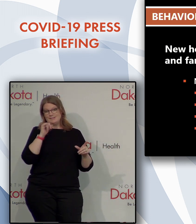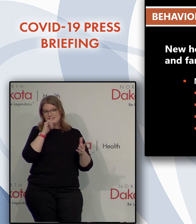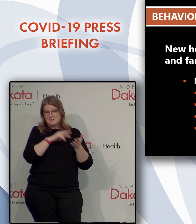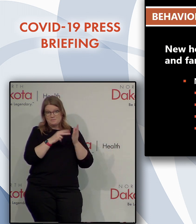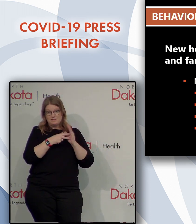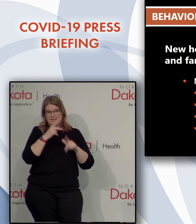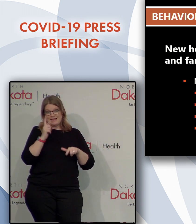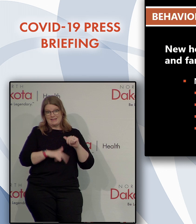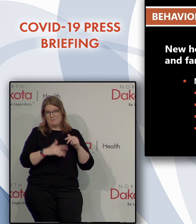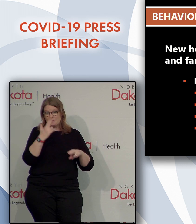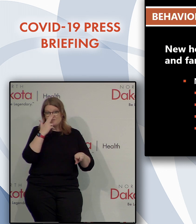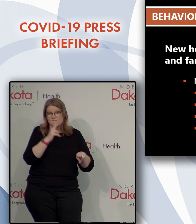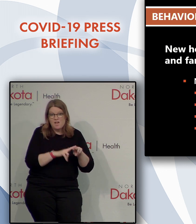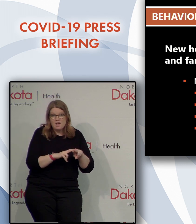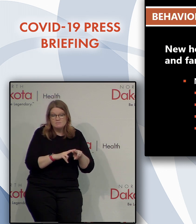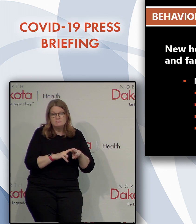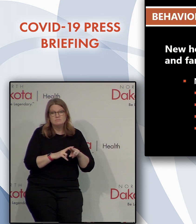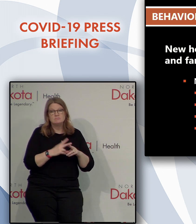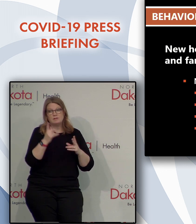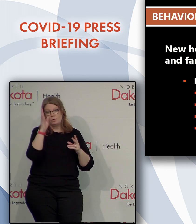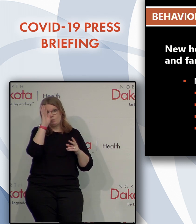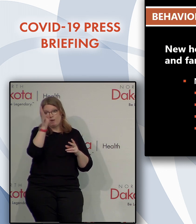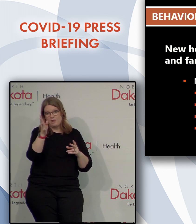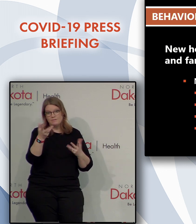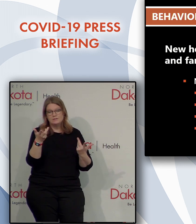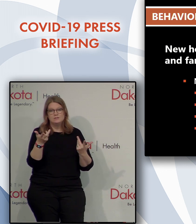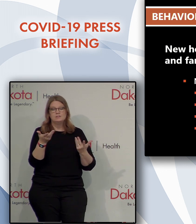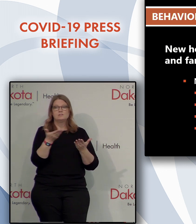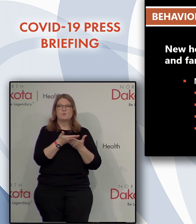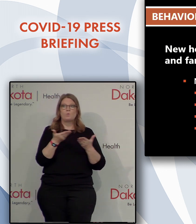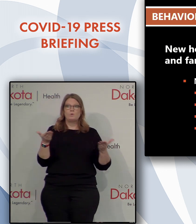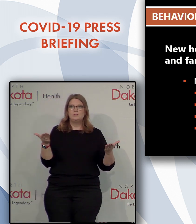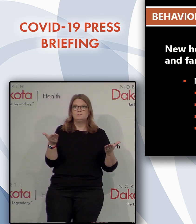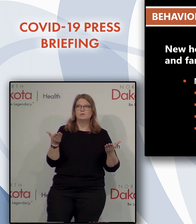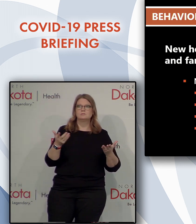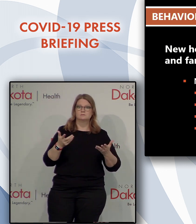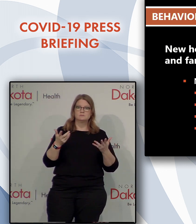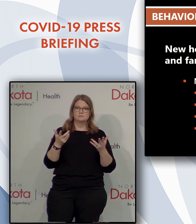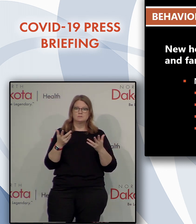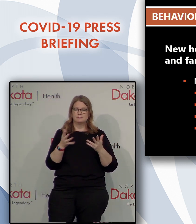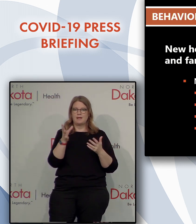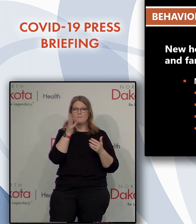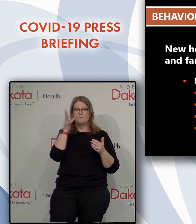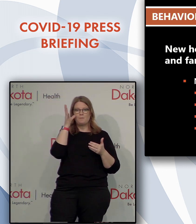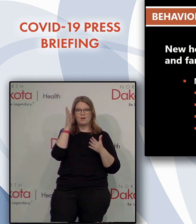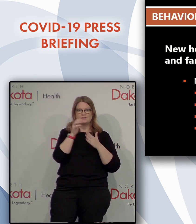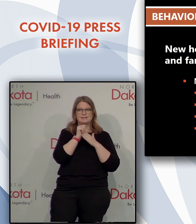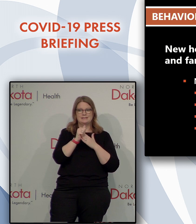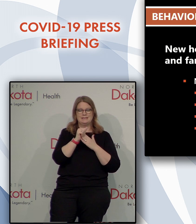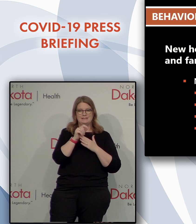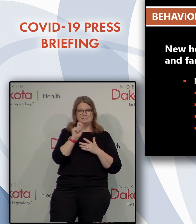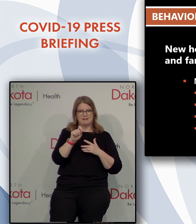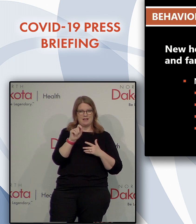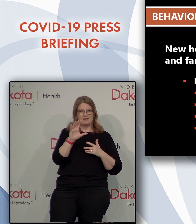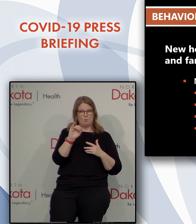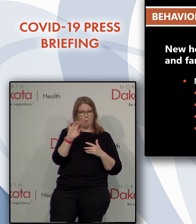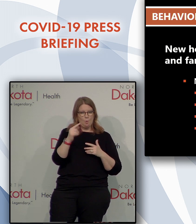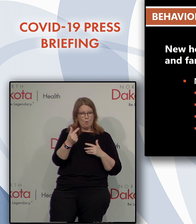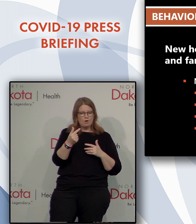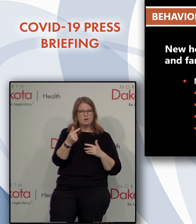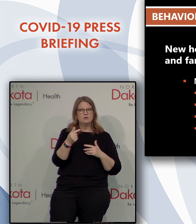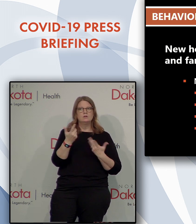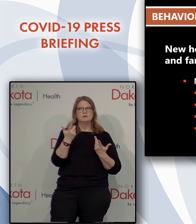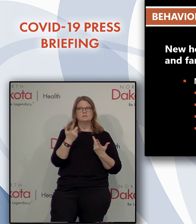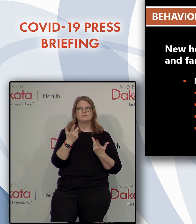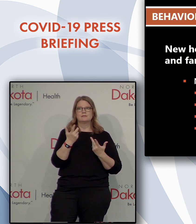and memorable and creative. And so the resources that are out there on parentslead.org talk about creative ideas on